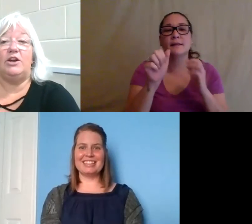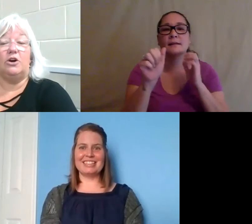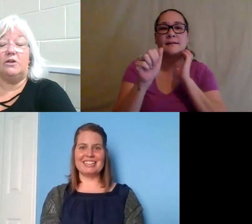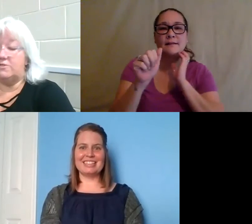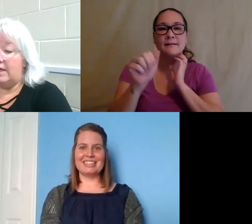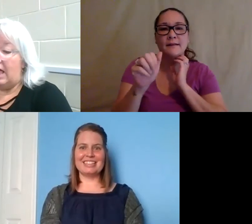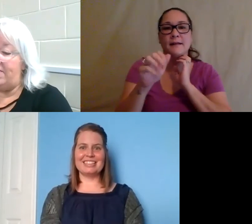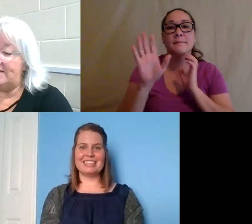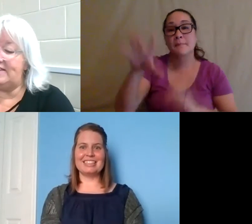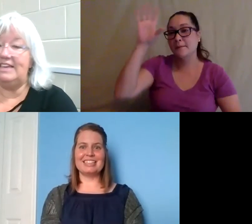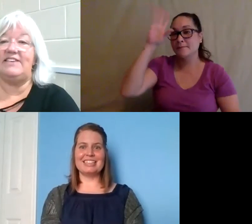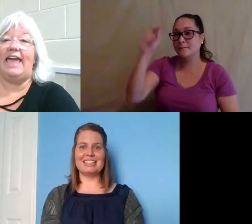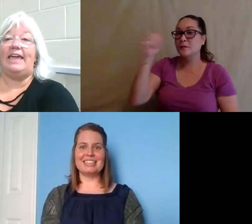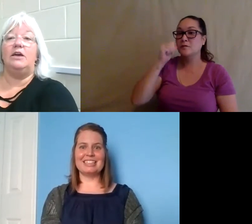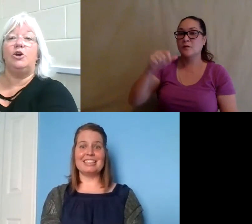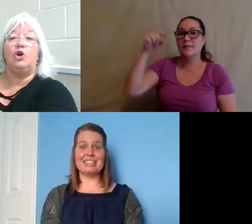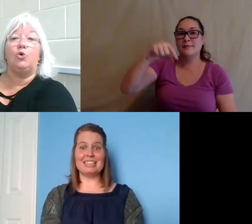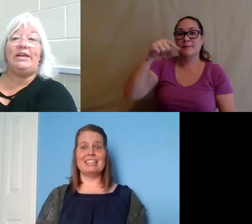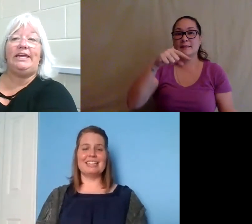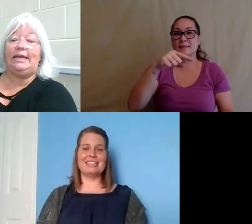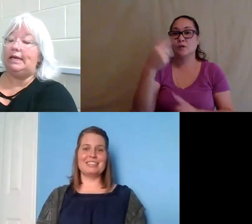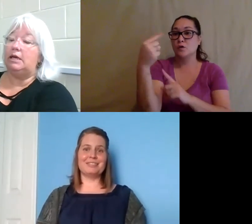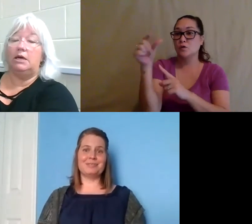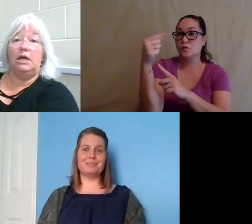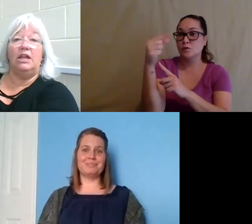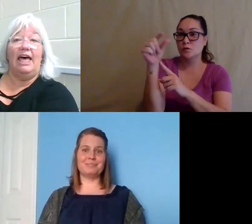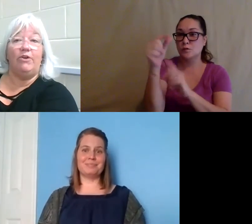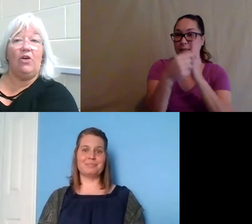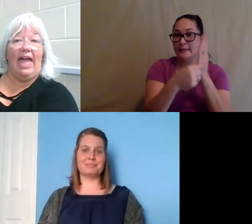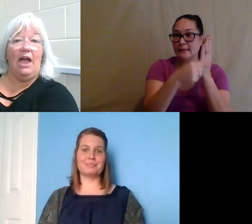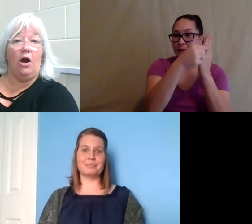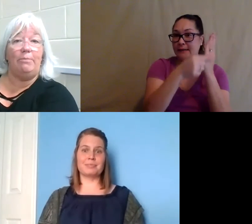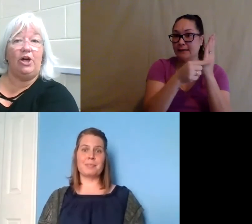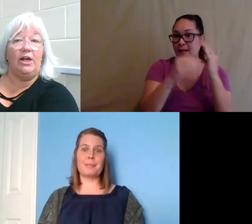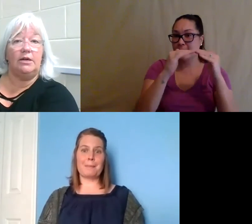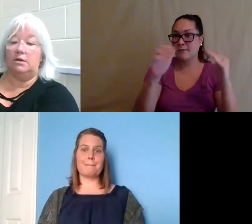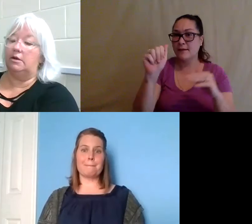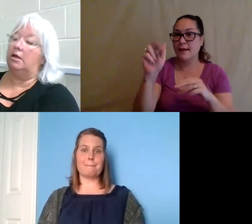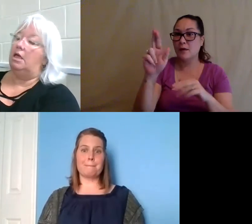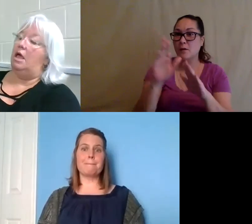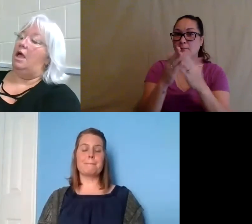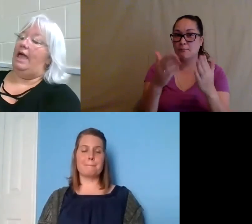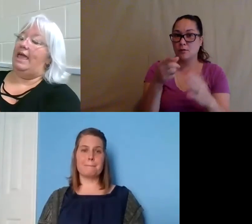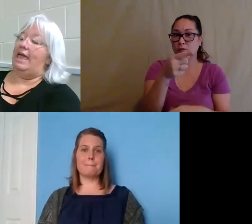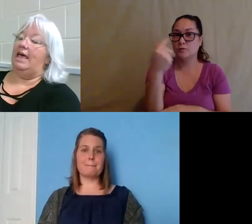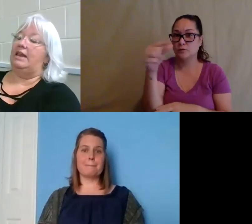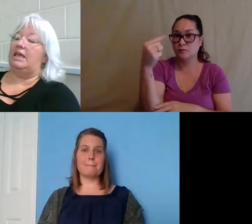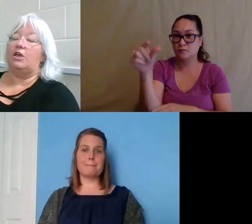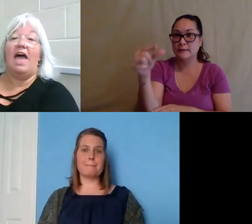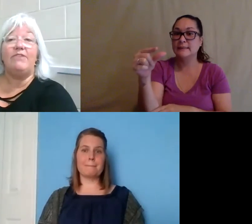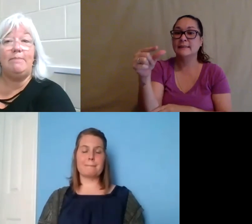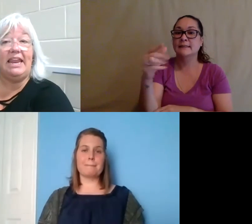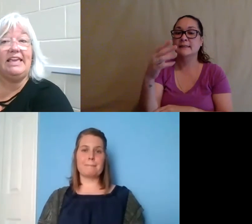Boys and girls, this is a green level AR book,